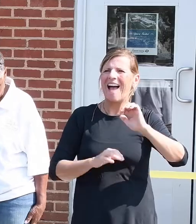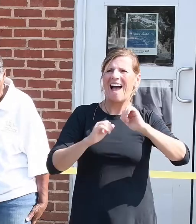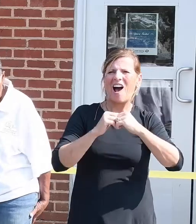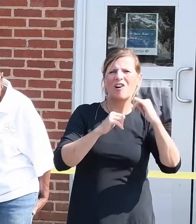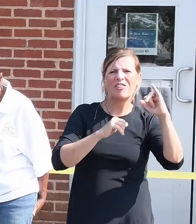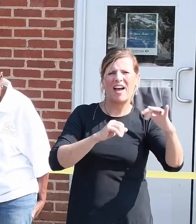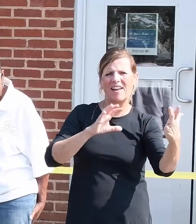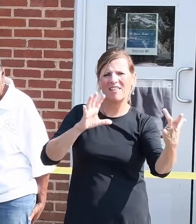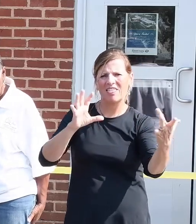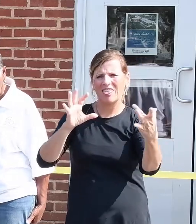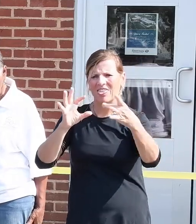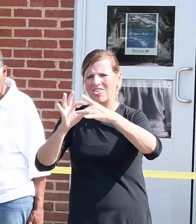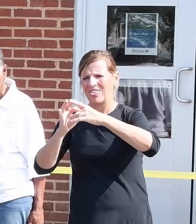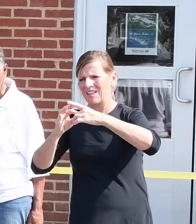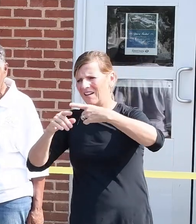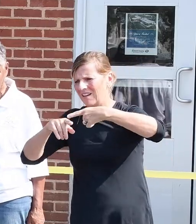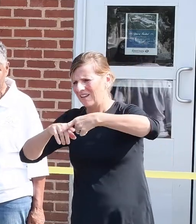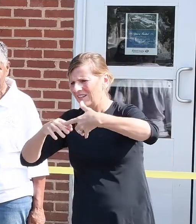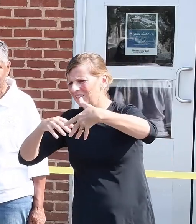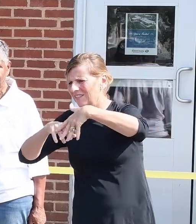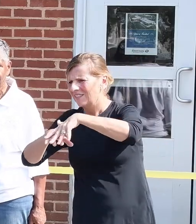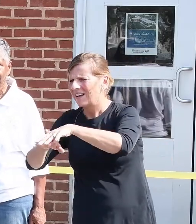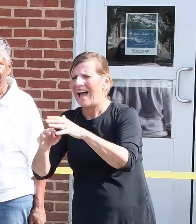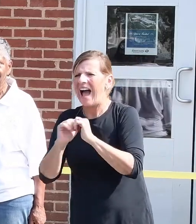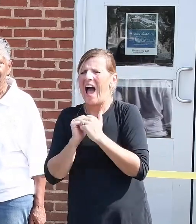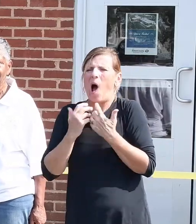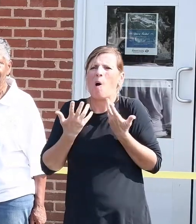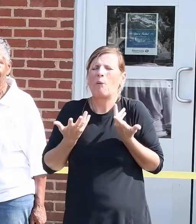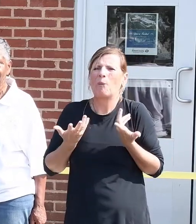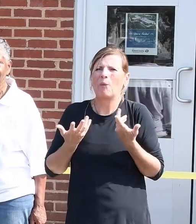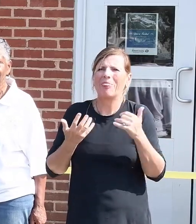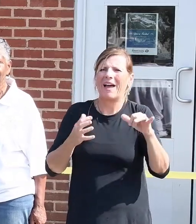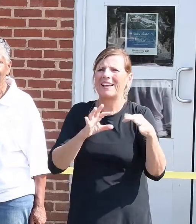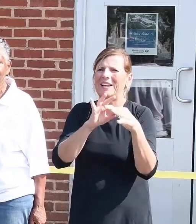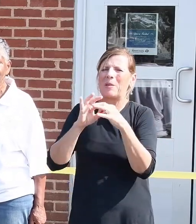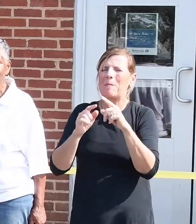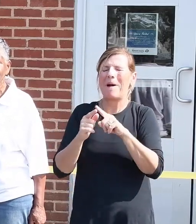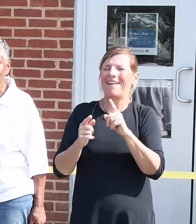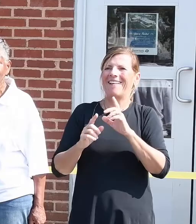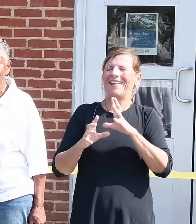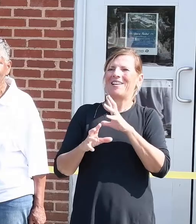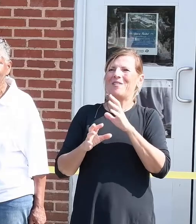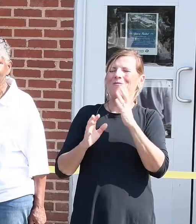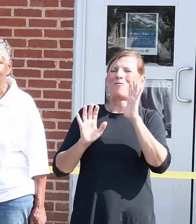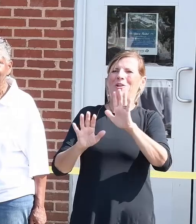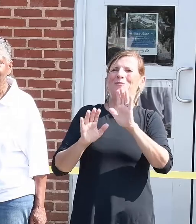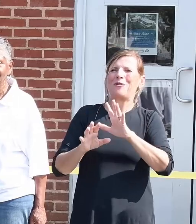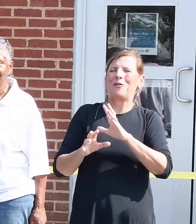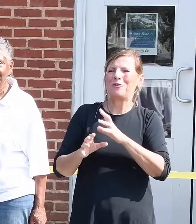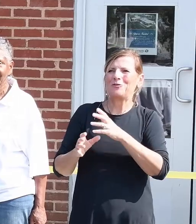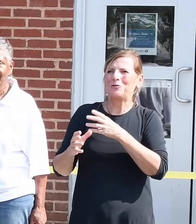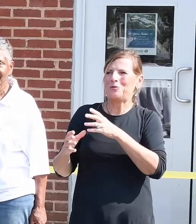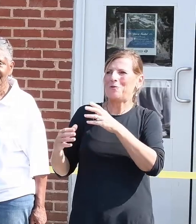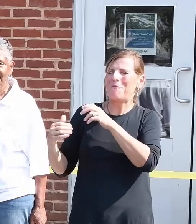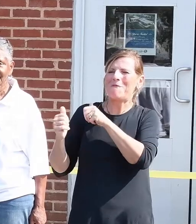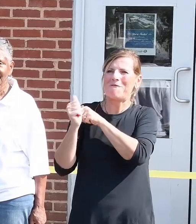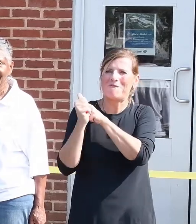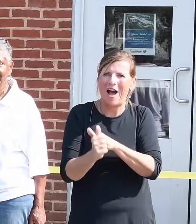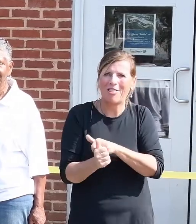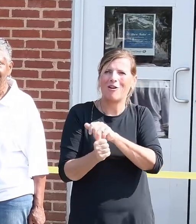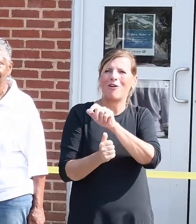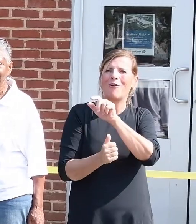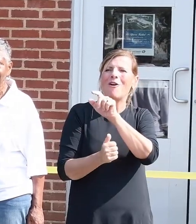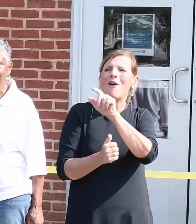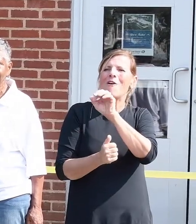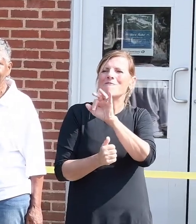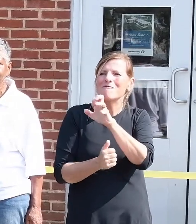intersects. But it's so wonderful to have played a very small part and taken on direction from former Delegate Frank Turner, who I was